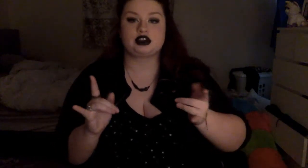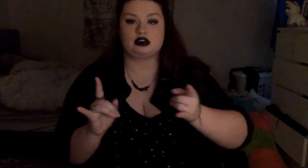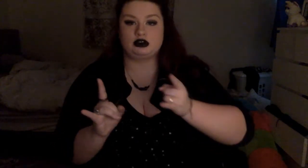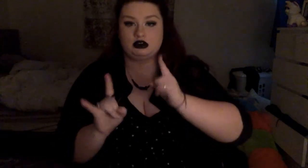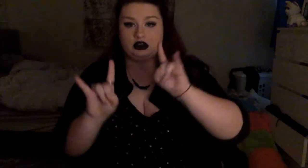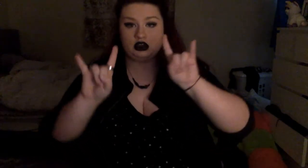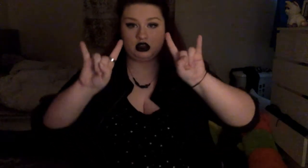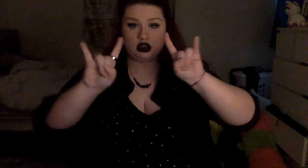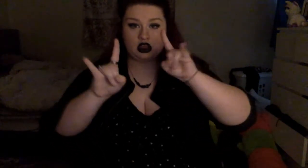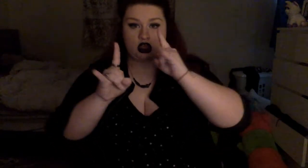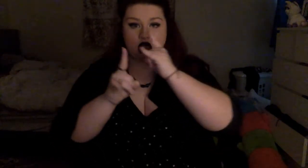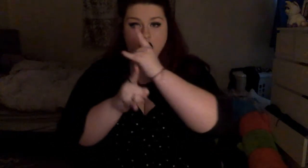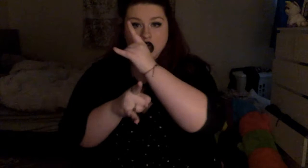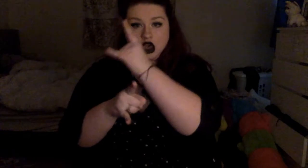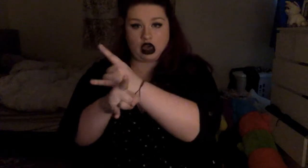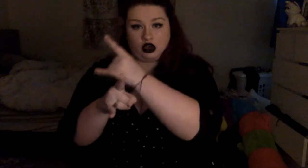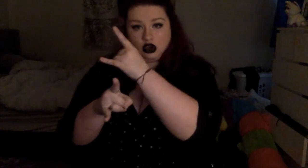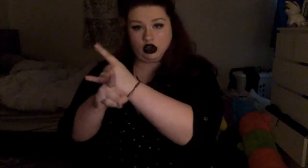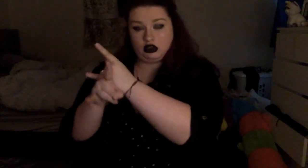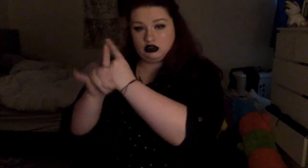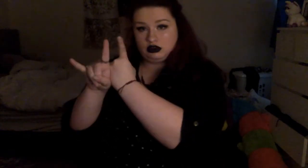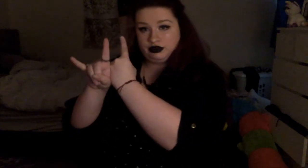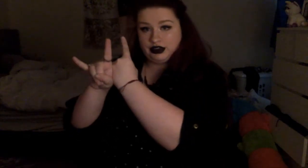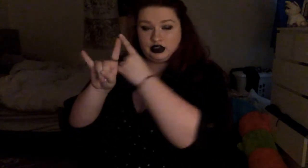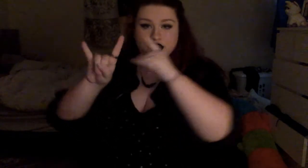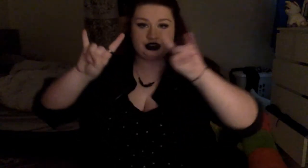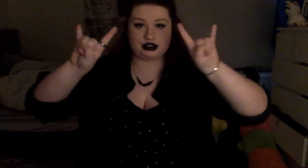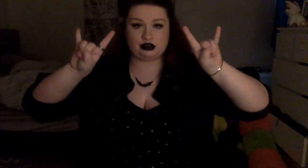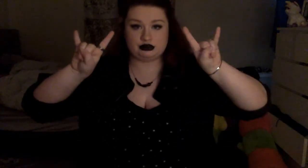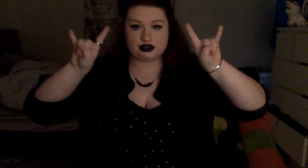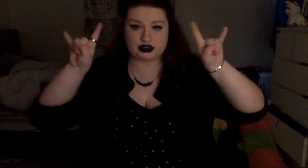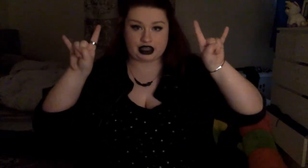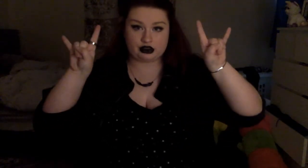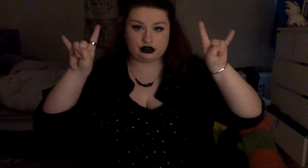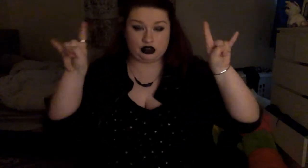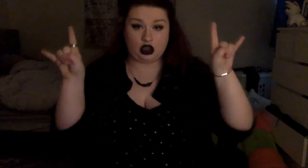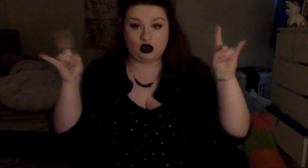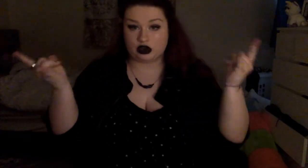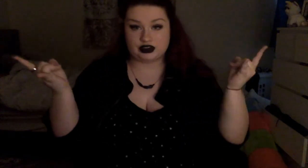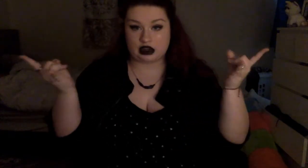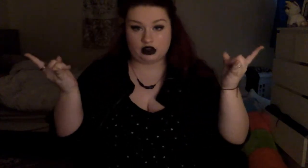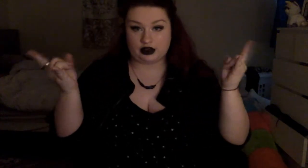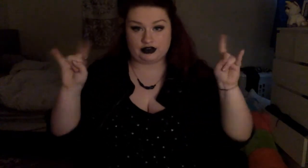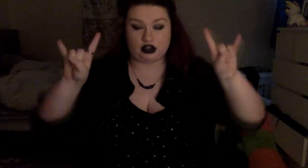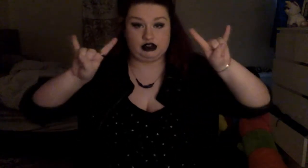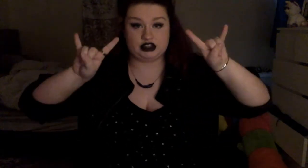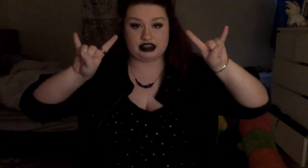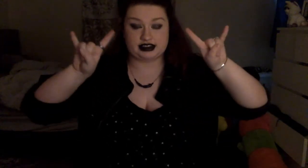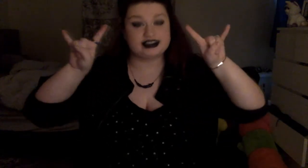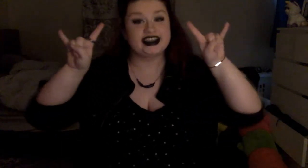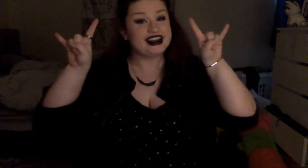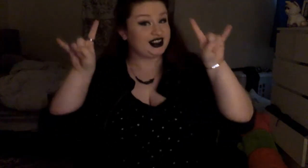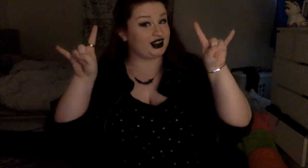So, alcohol. So, it's like Longhorns. I don't know if any of y'all live in Texas.